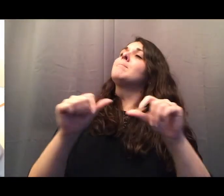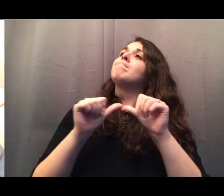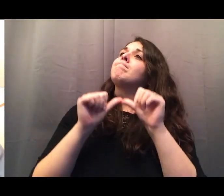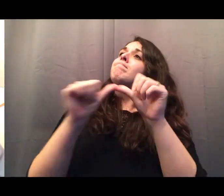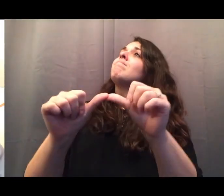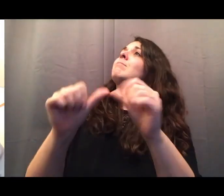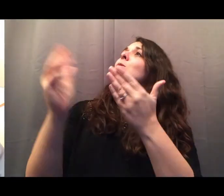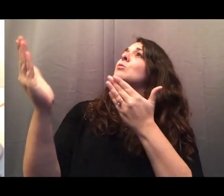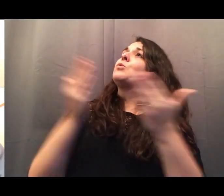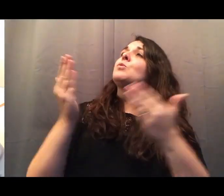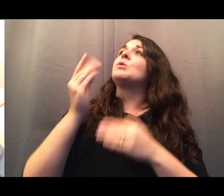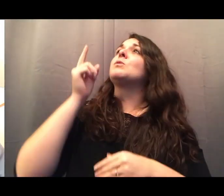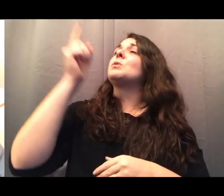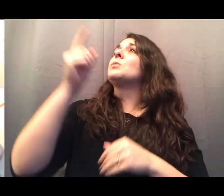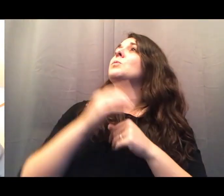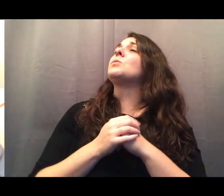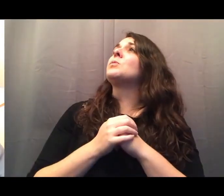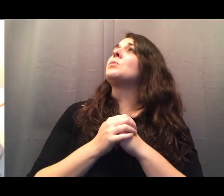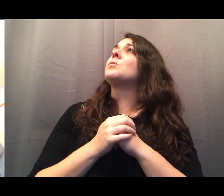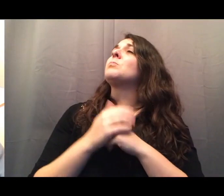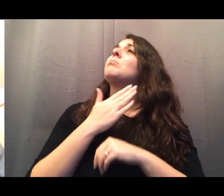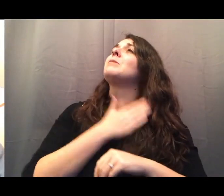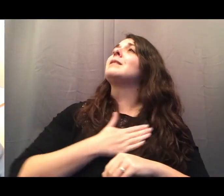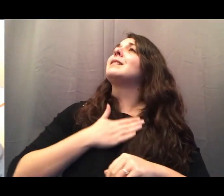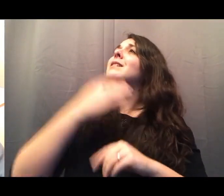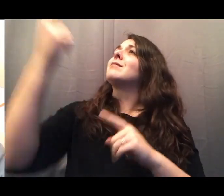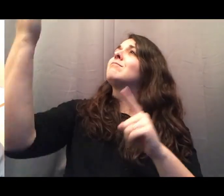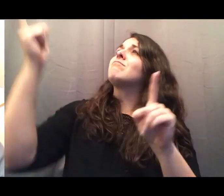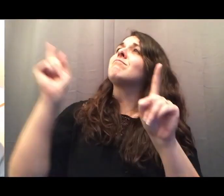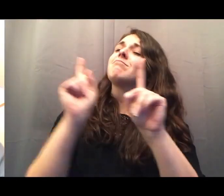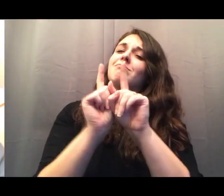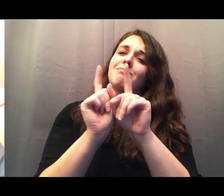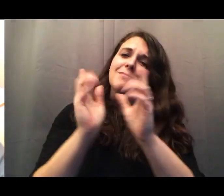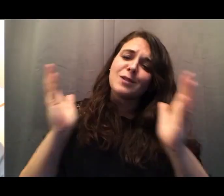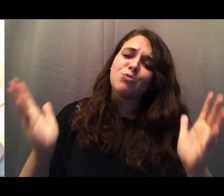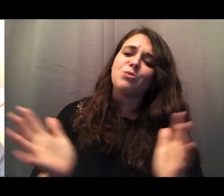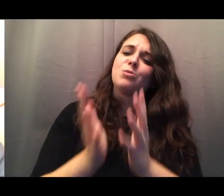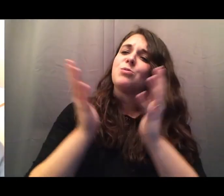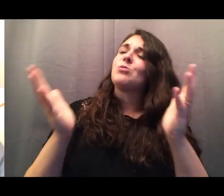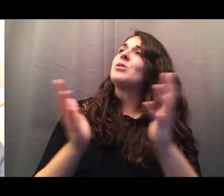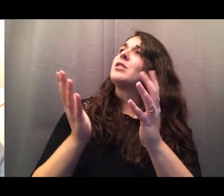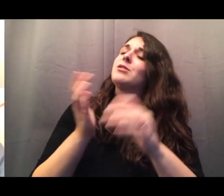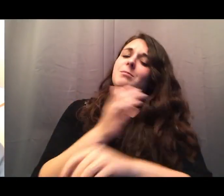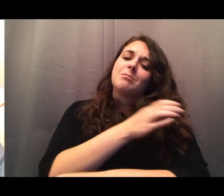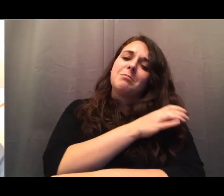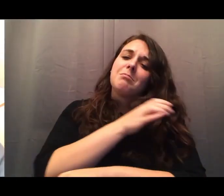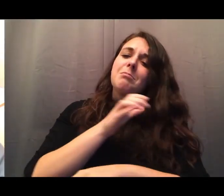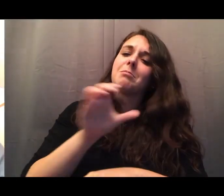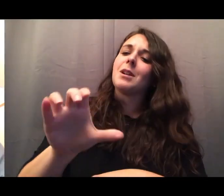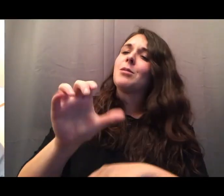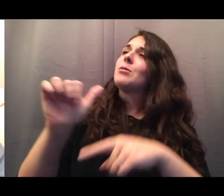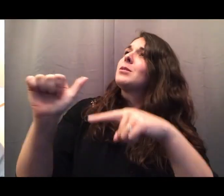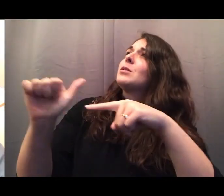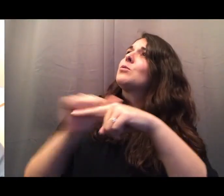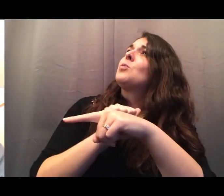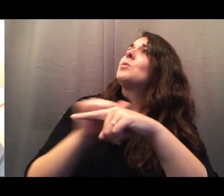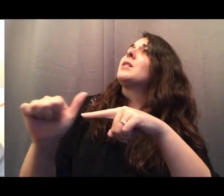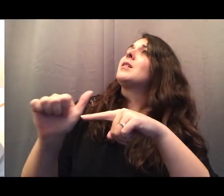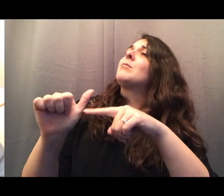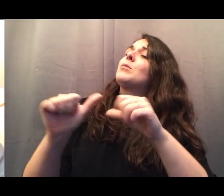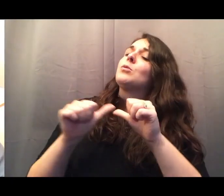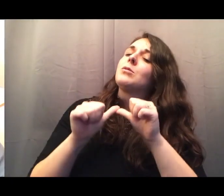diligently. Father God, we pray, Lord, you encourage them, empower them, equip